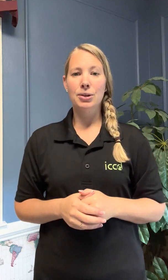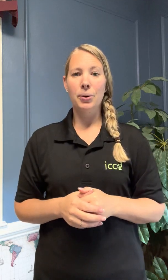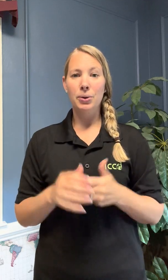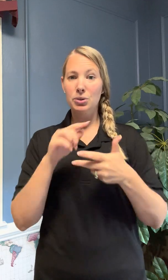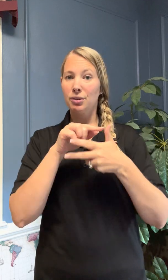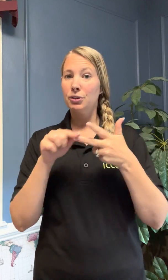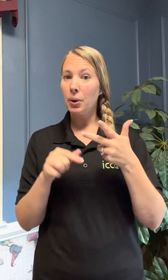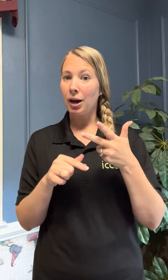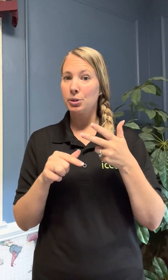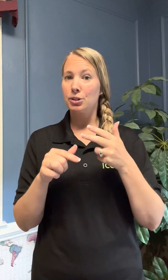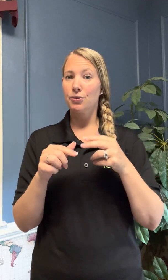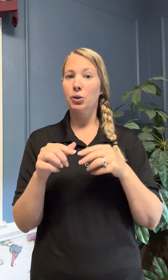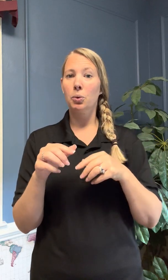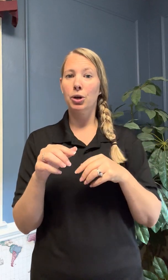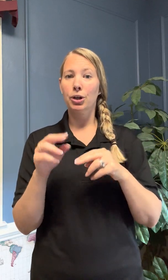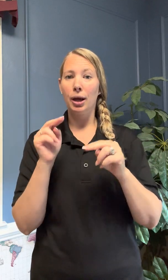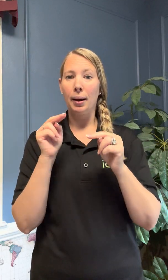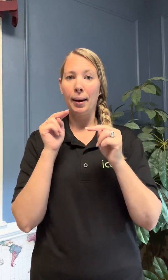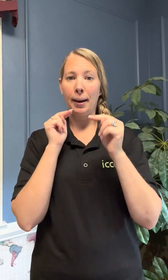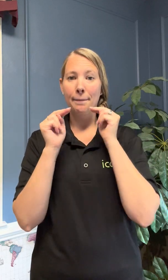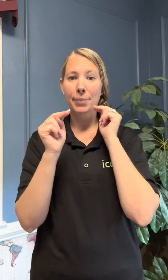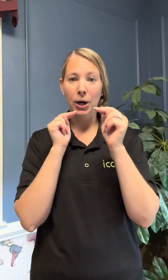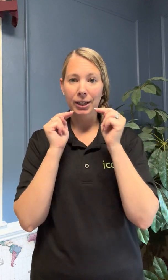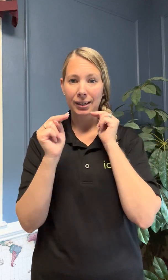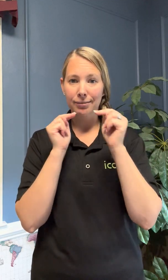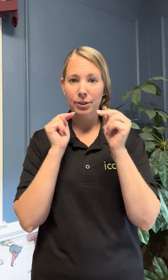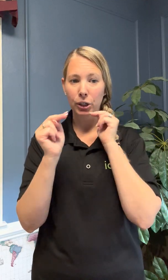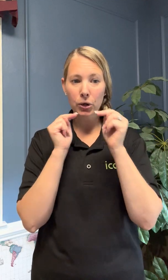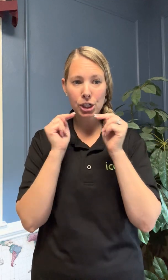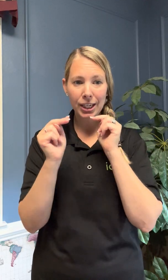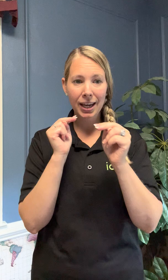So those are a few options for the word bargain. Negotiate,